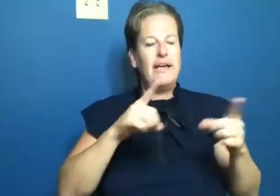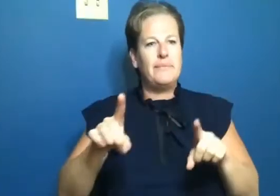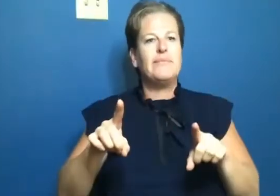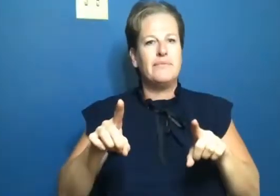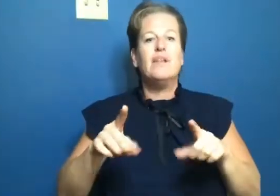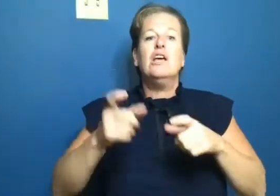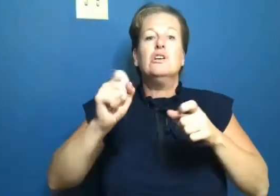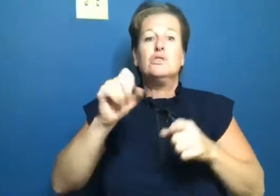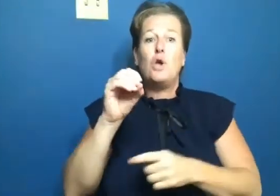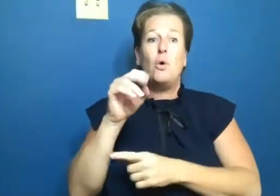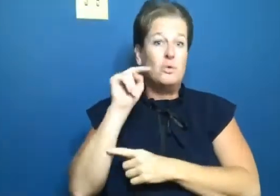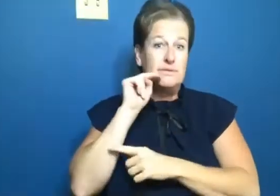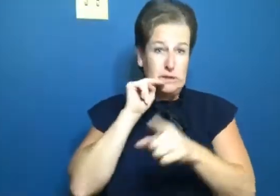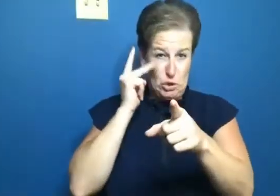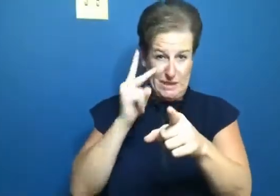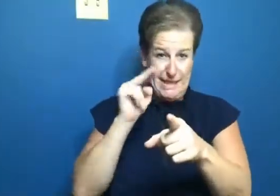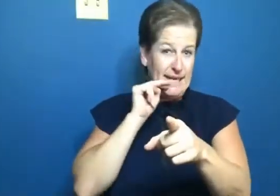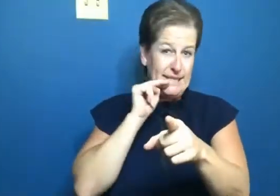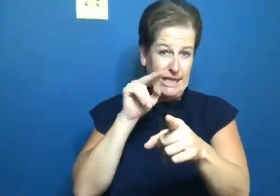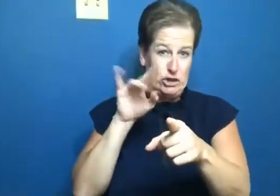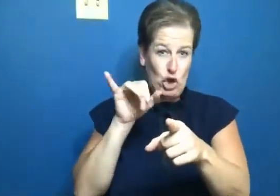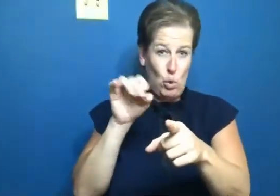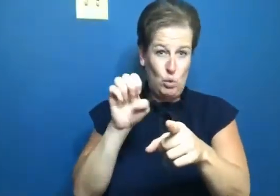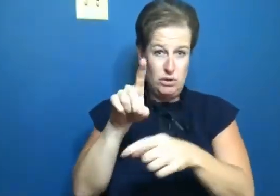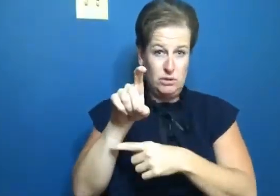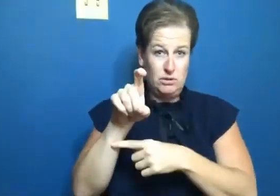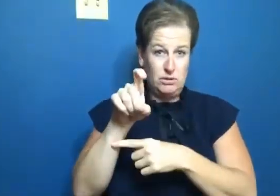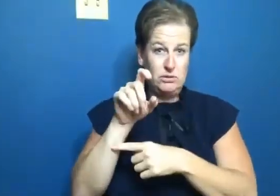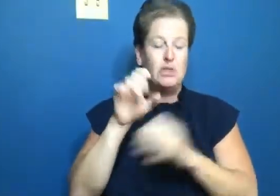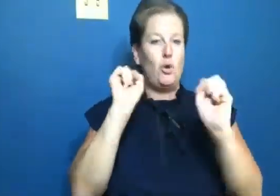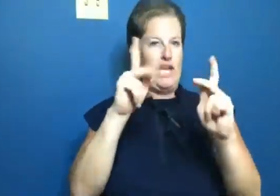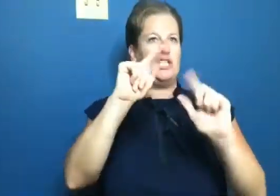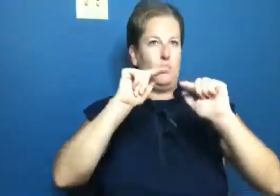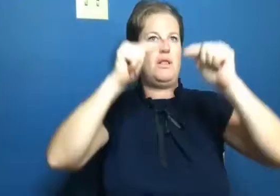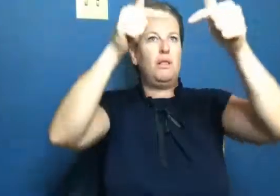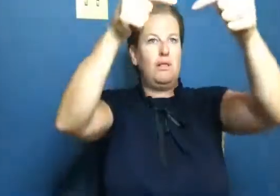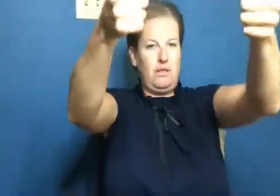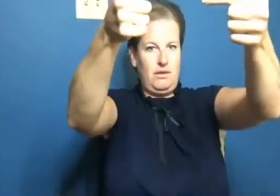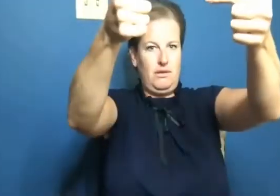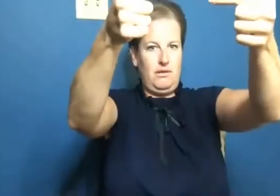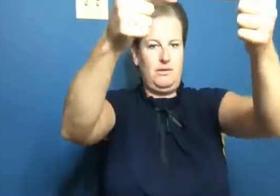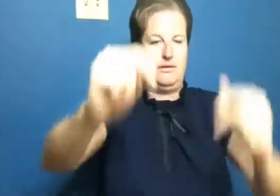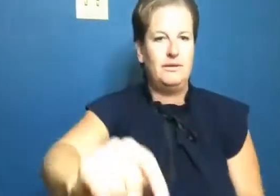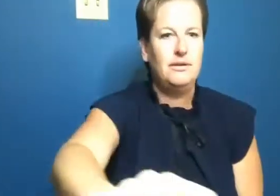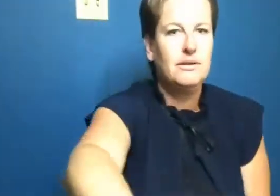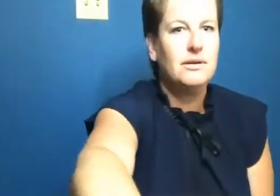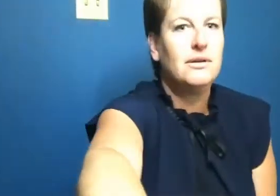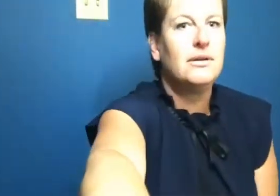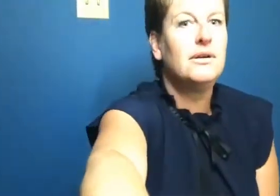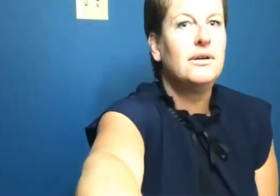And so my husband thought he was getting a wife, and I thought I was getting a party. So there